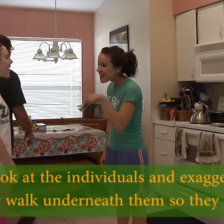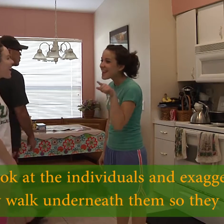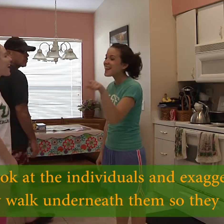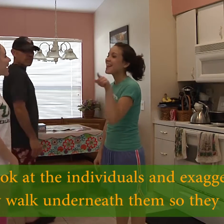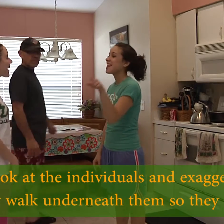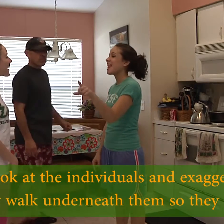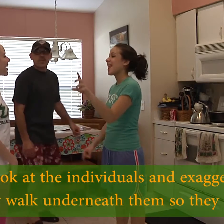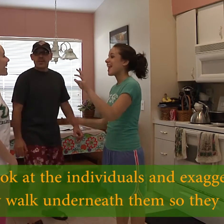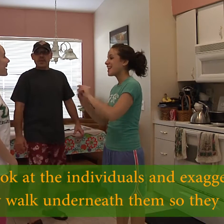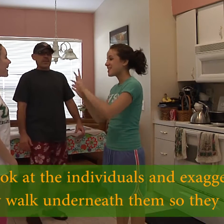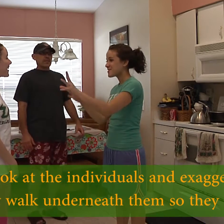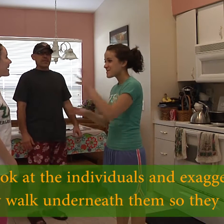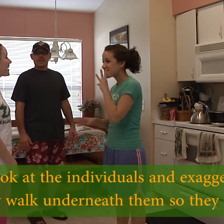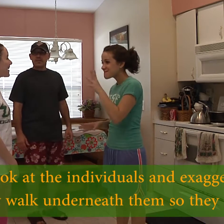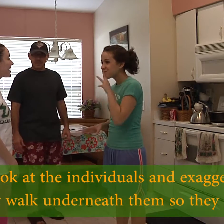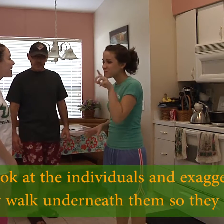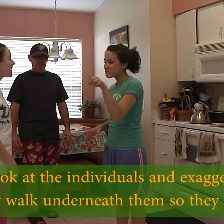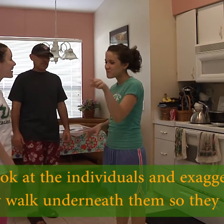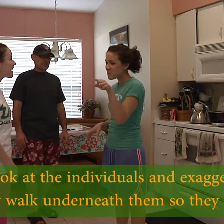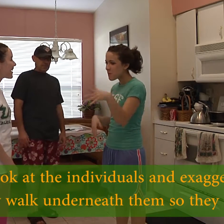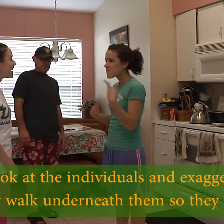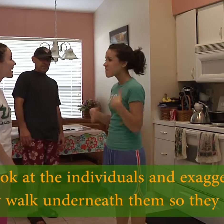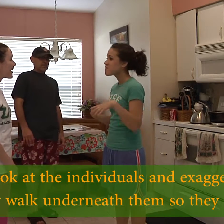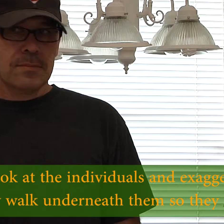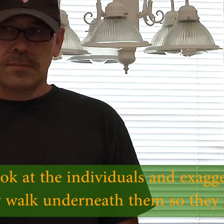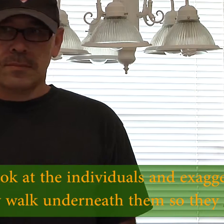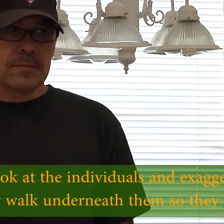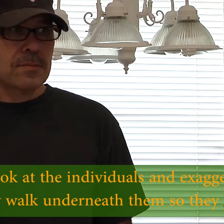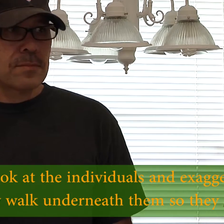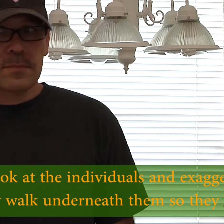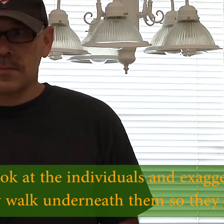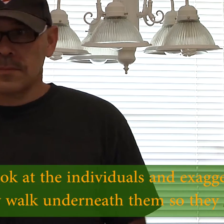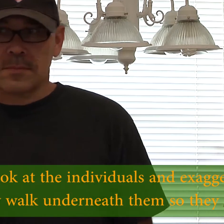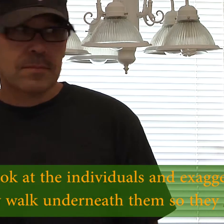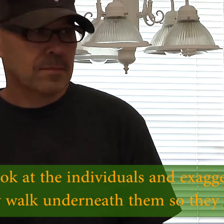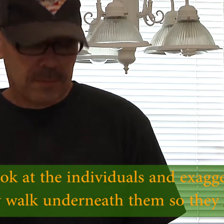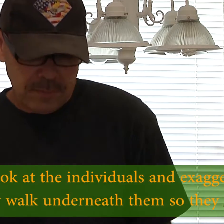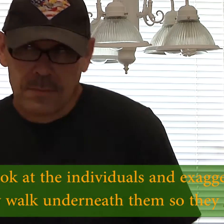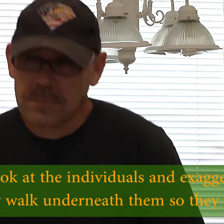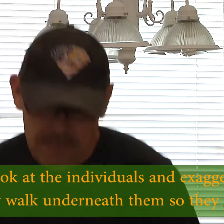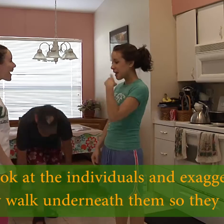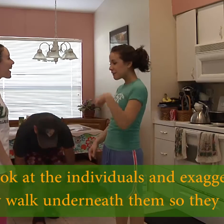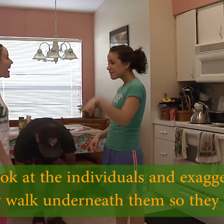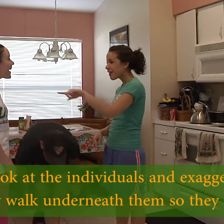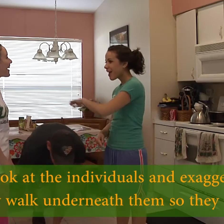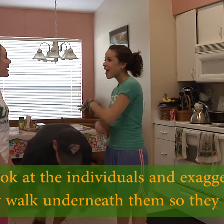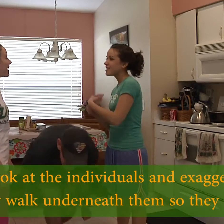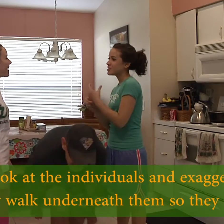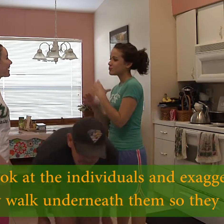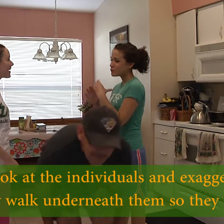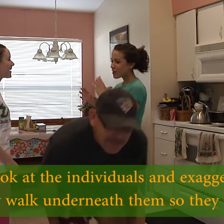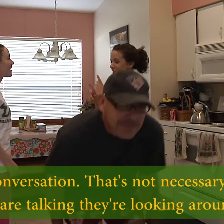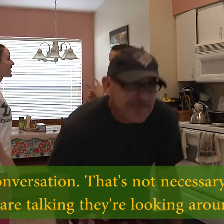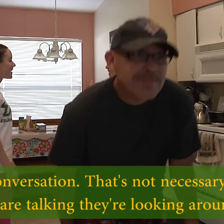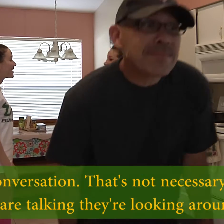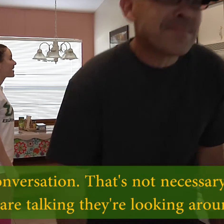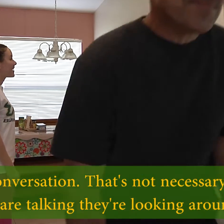at the individuals and exaggerate, excuse me. And then they walk underneath so they won't interrupt the conversation.